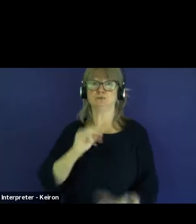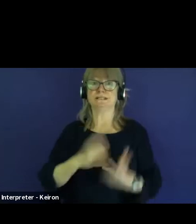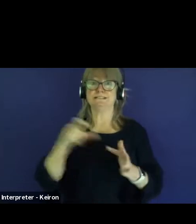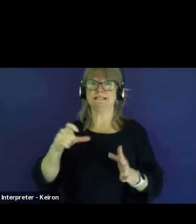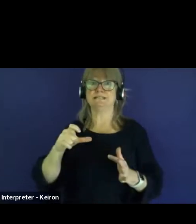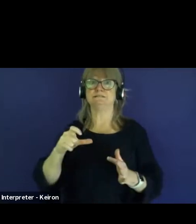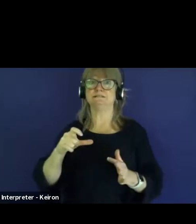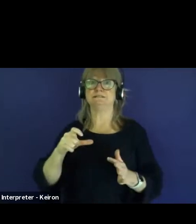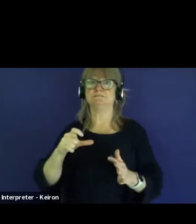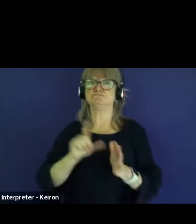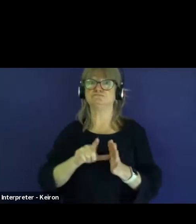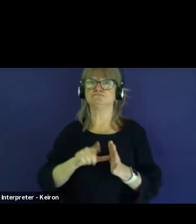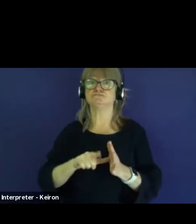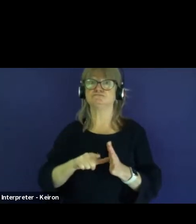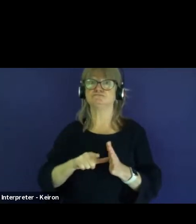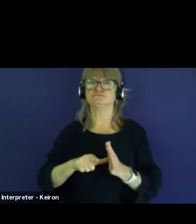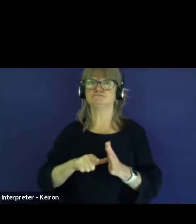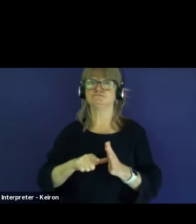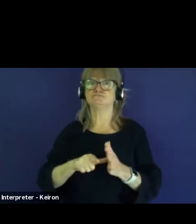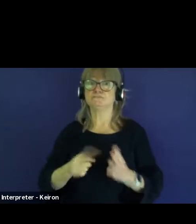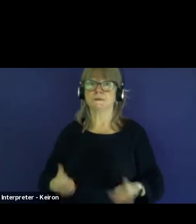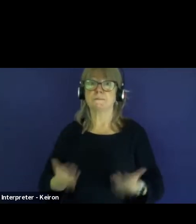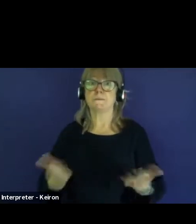down. Let's get that heart rate up.